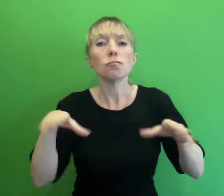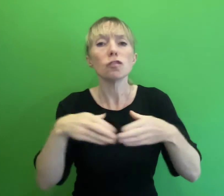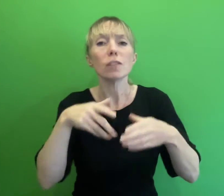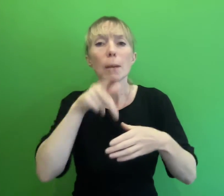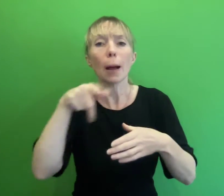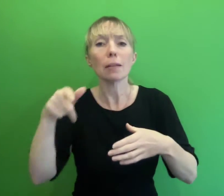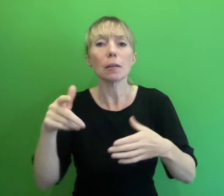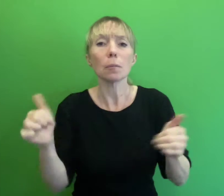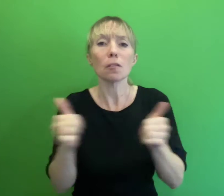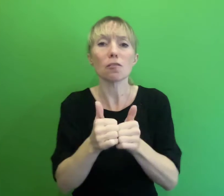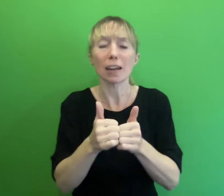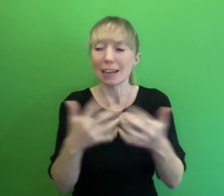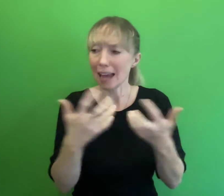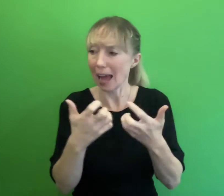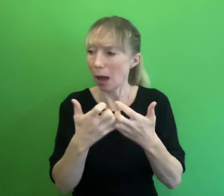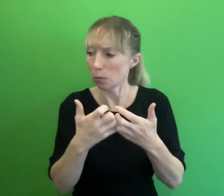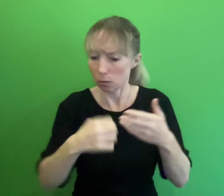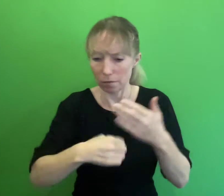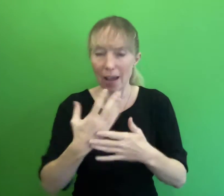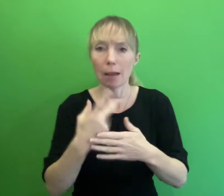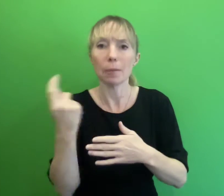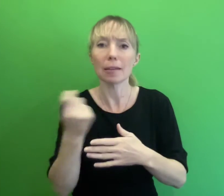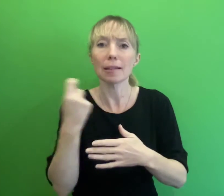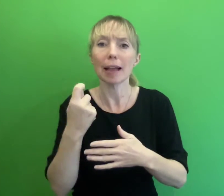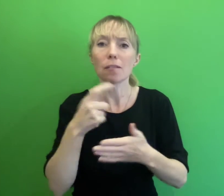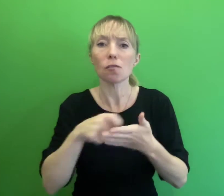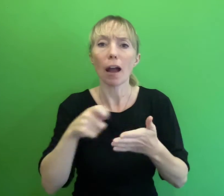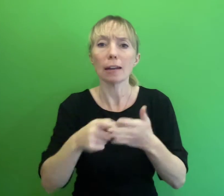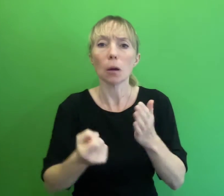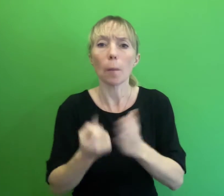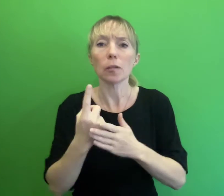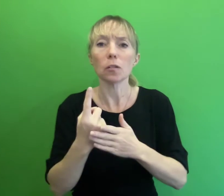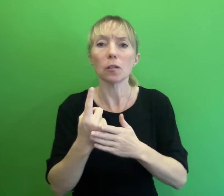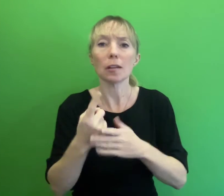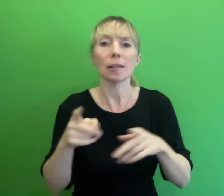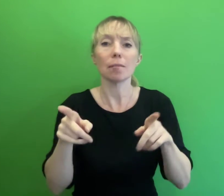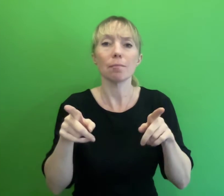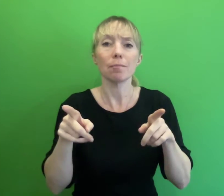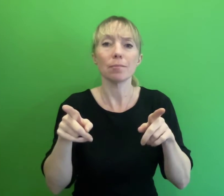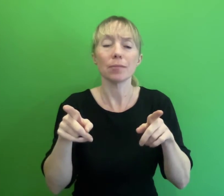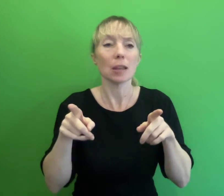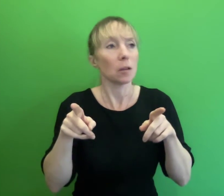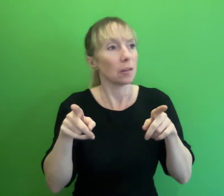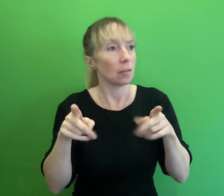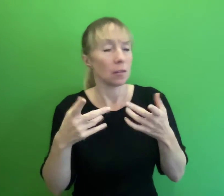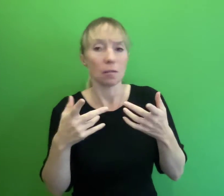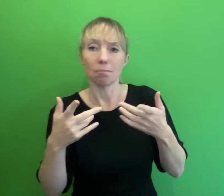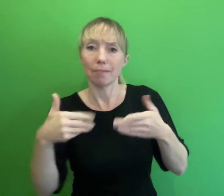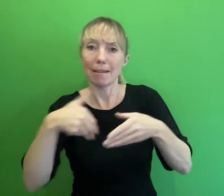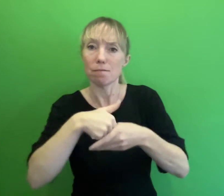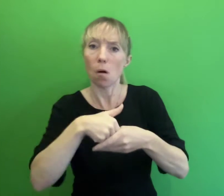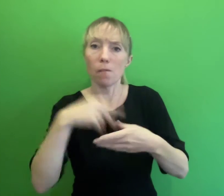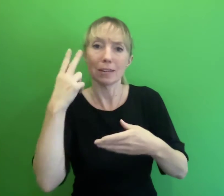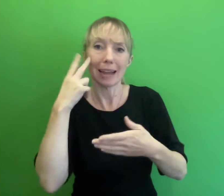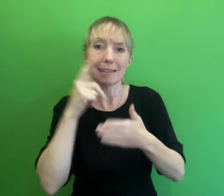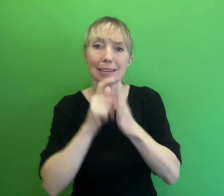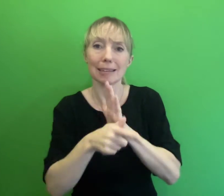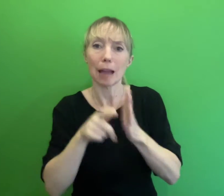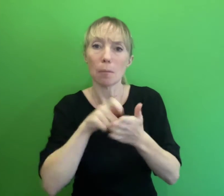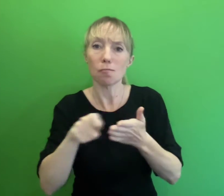writing development opportunities was to do so alongside deaf and disabled writers. They called for greater